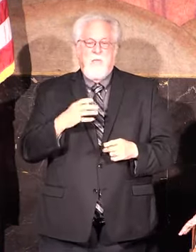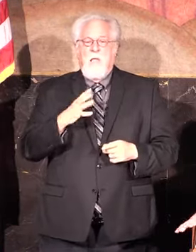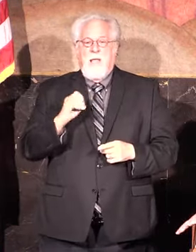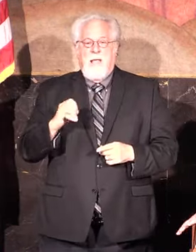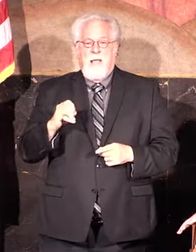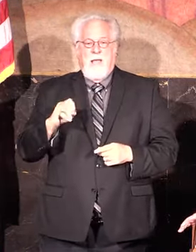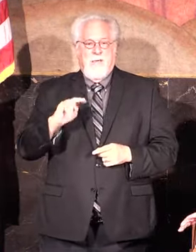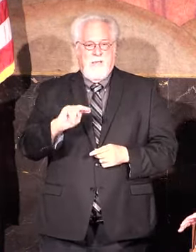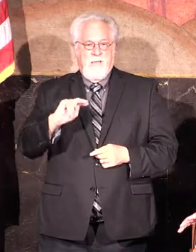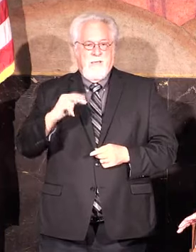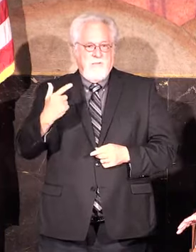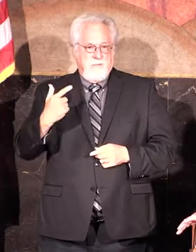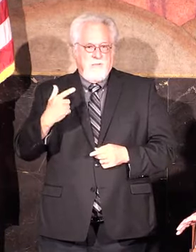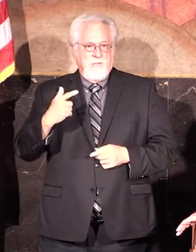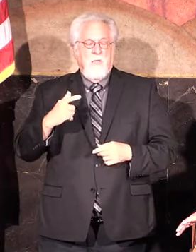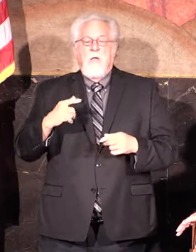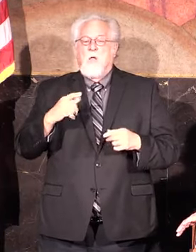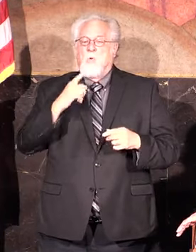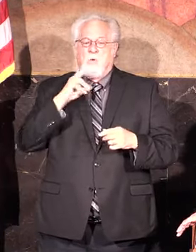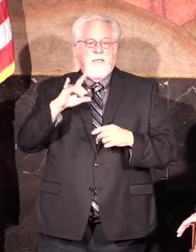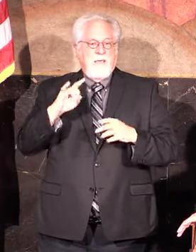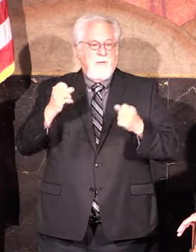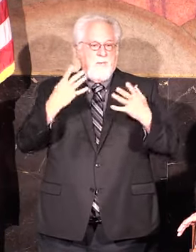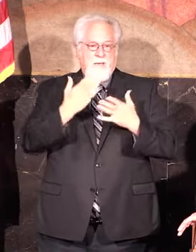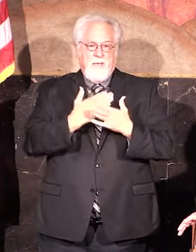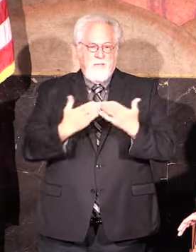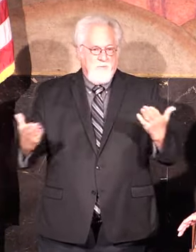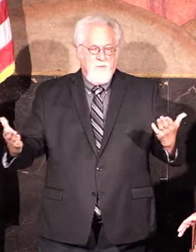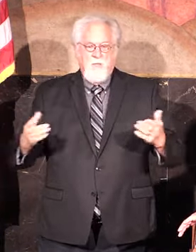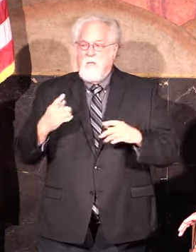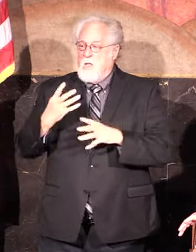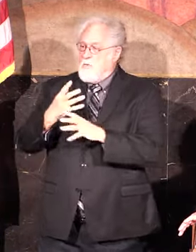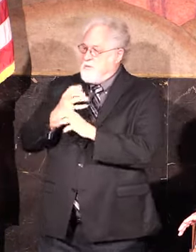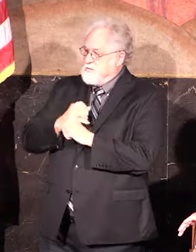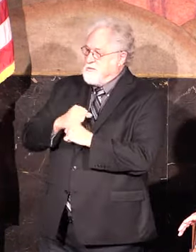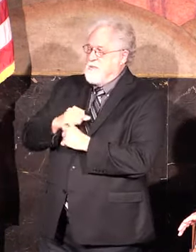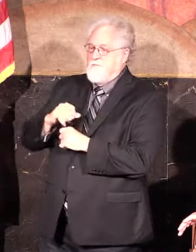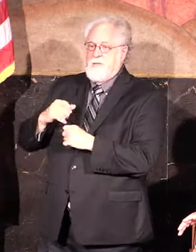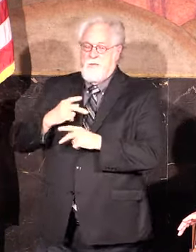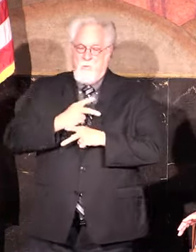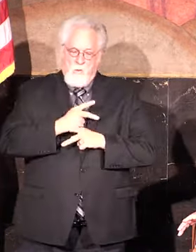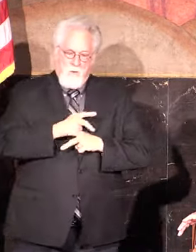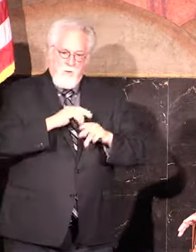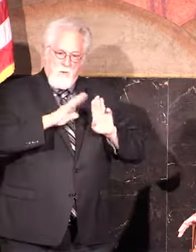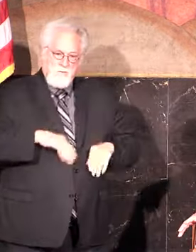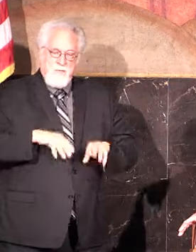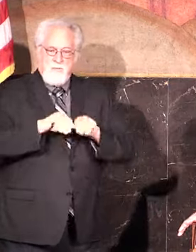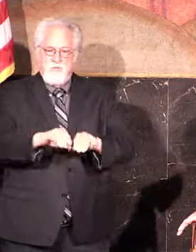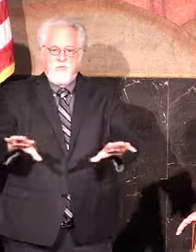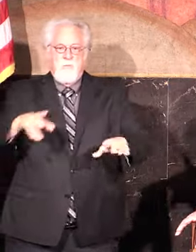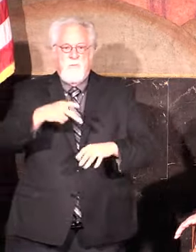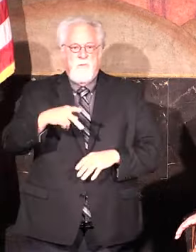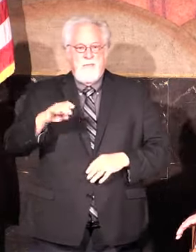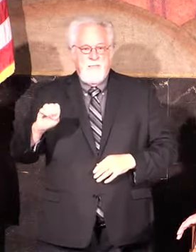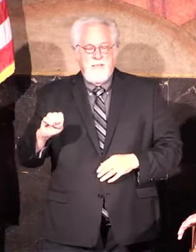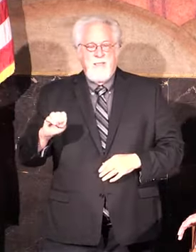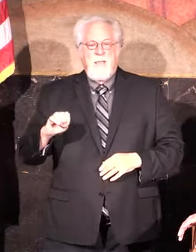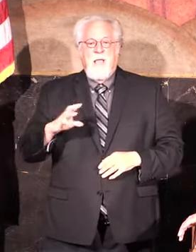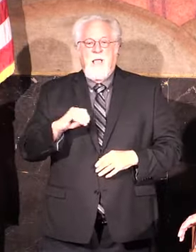And they have done so many different things, from receiving and warehousing and distributing PPE